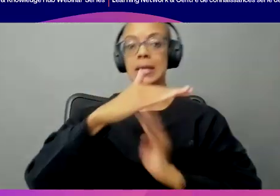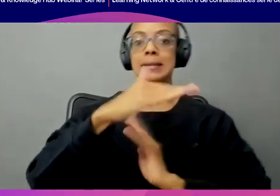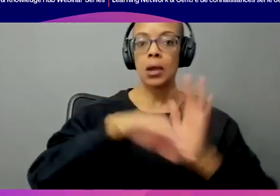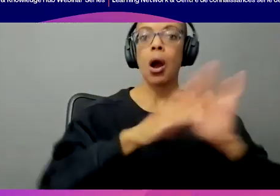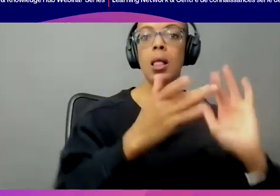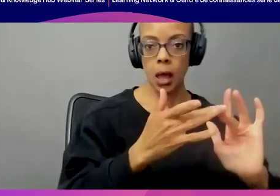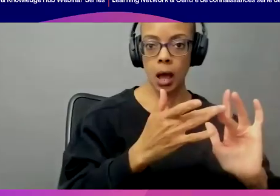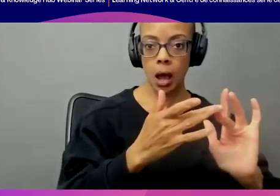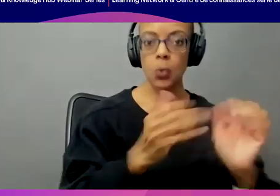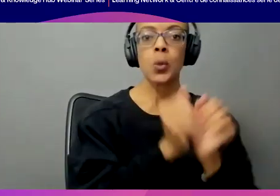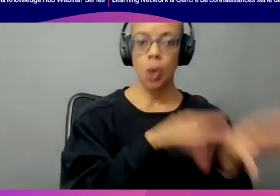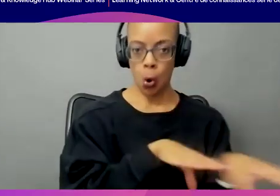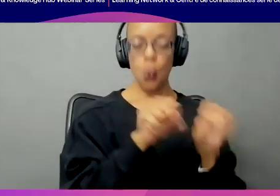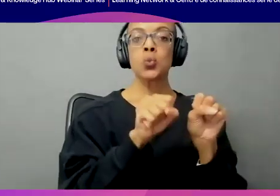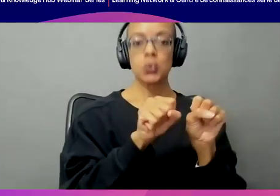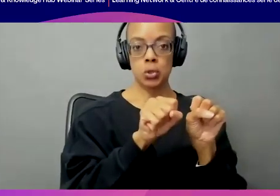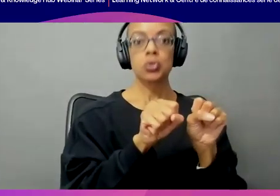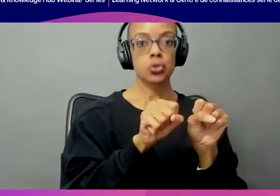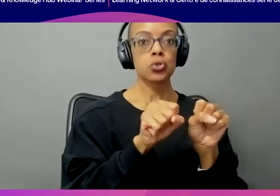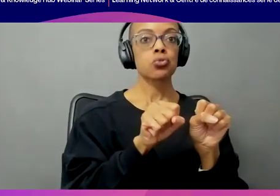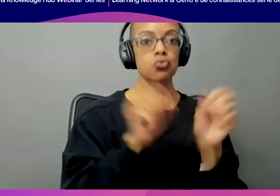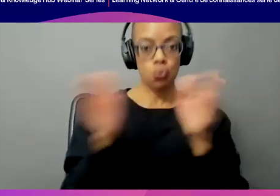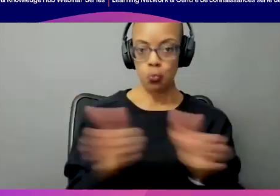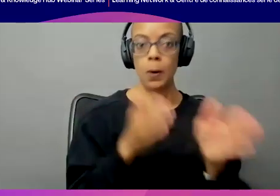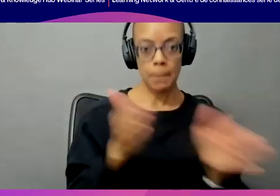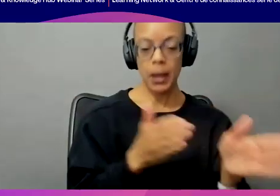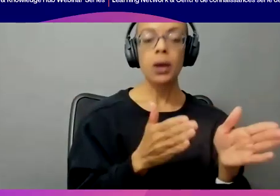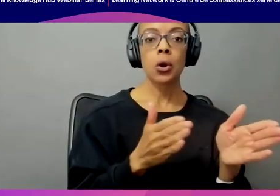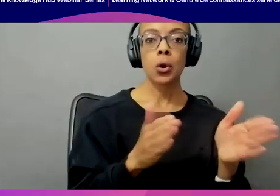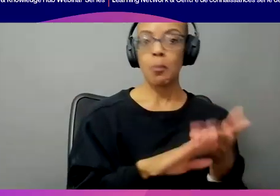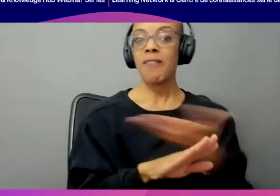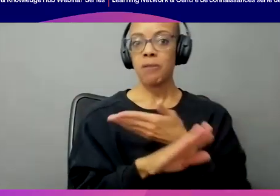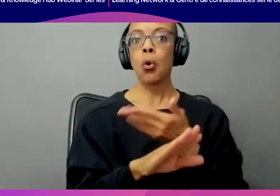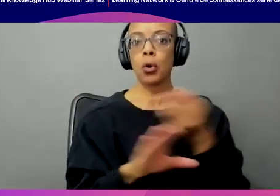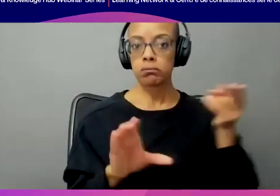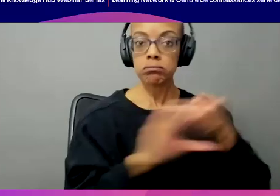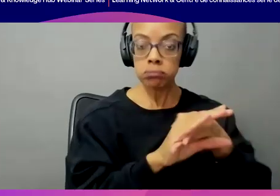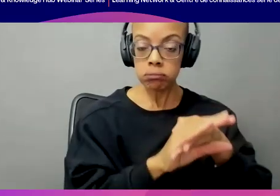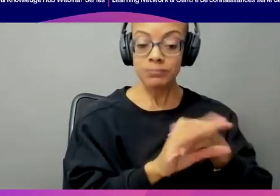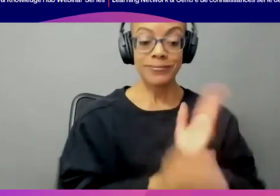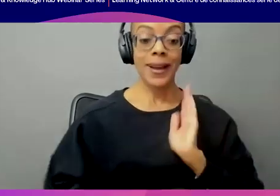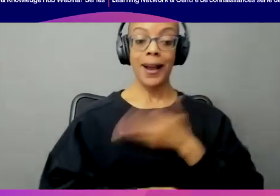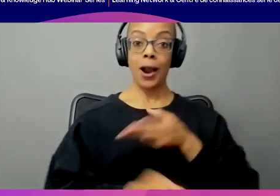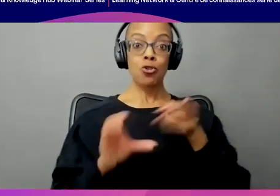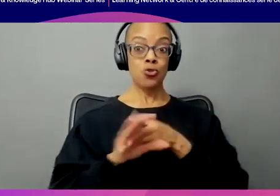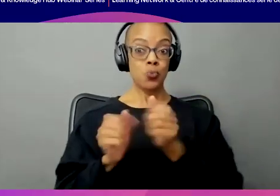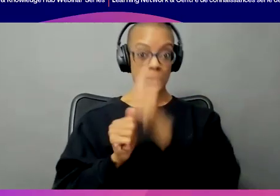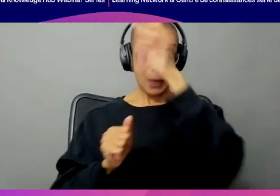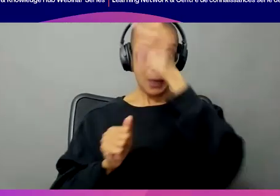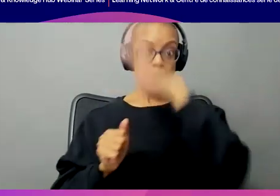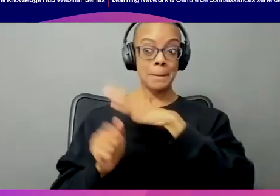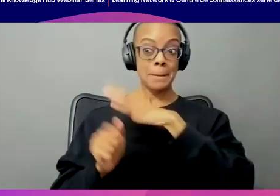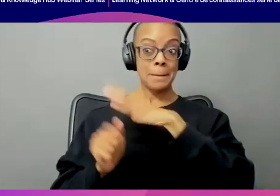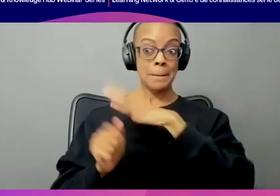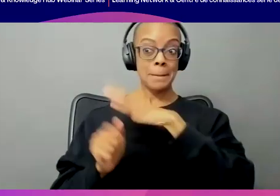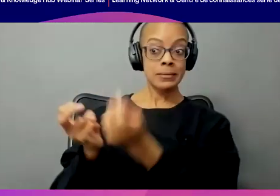a facilitator to prepare for a group. I think what we could see in our groups with the guys, that was actually